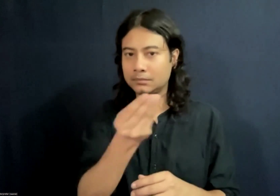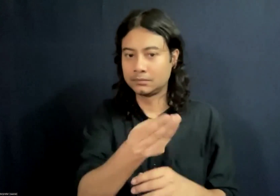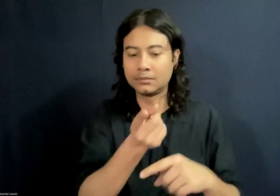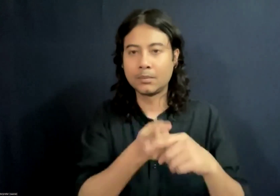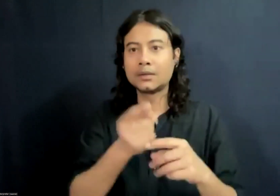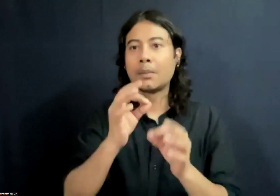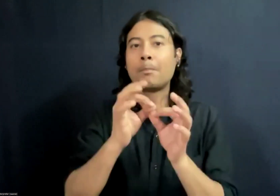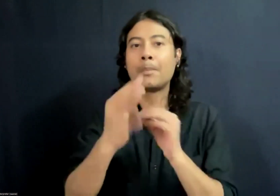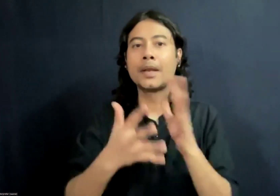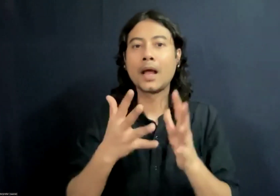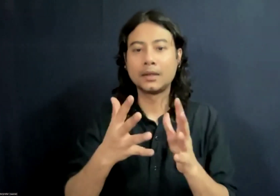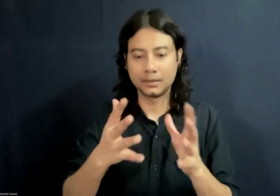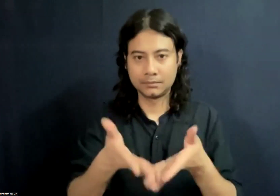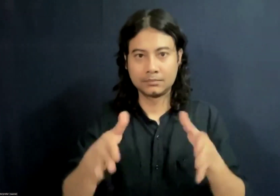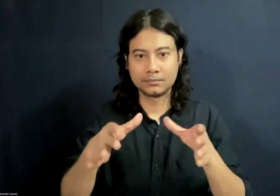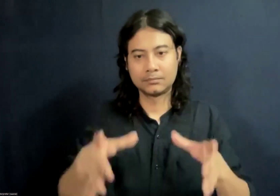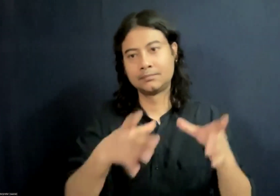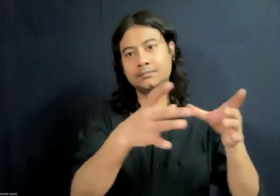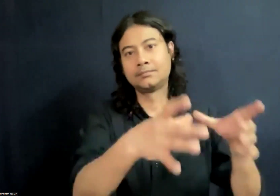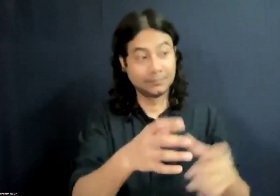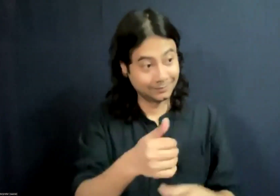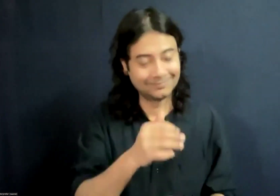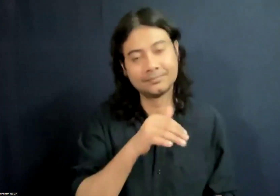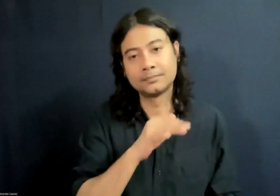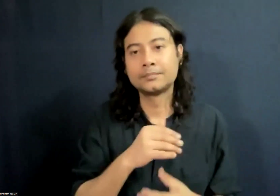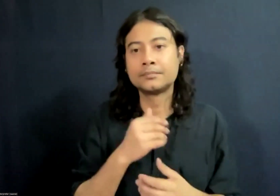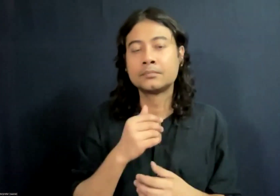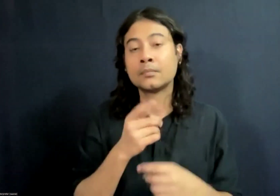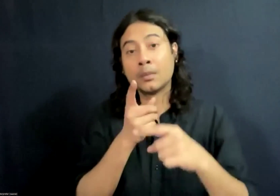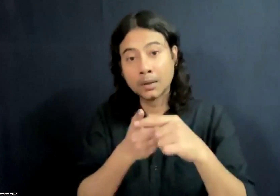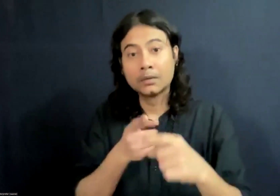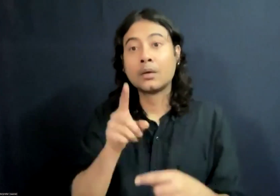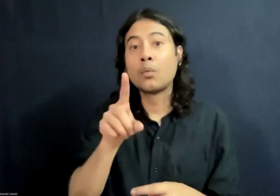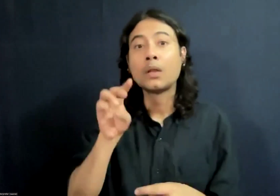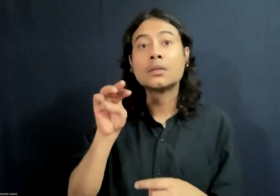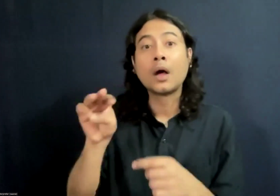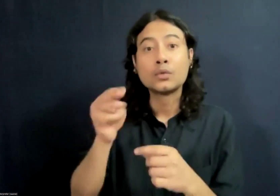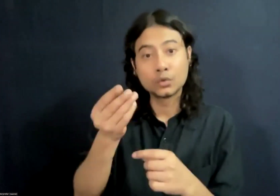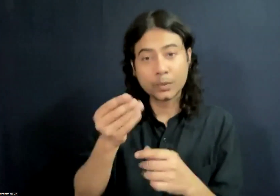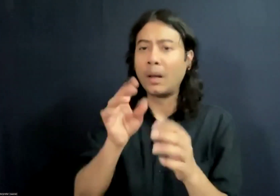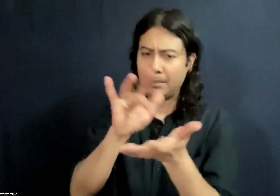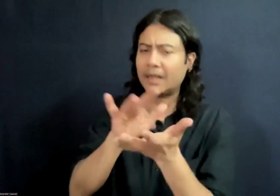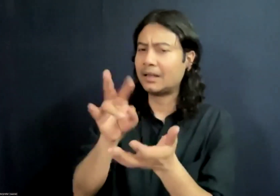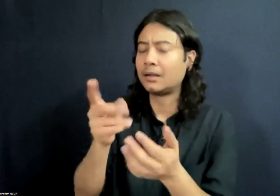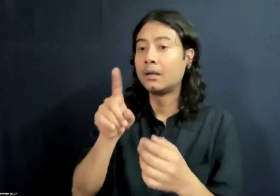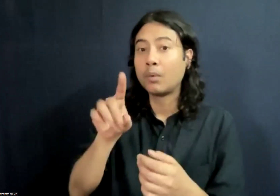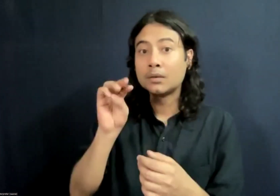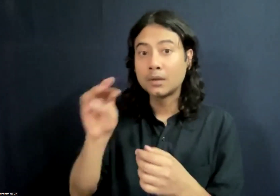people will give 1,000 rupees and along with that, they'll give a TV set.